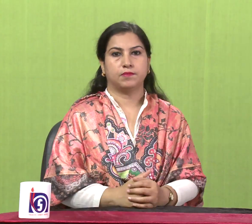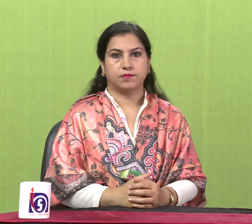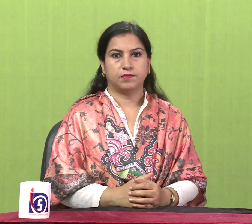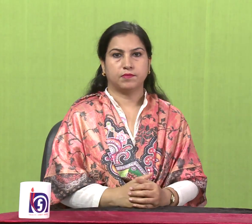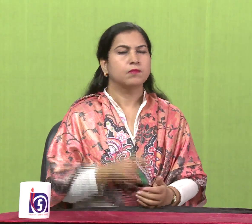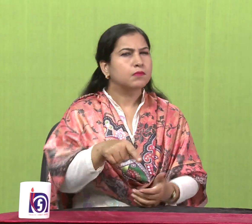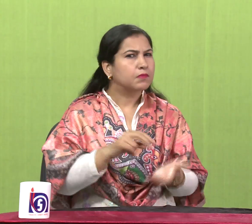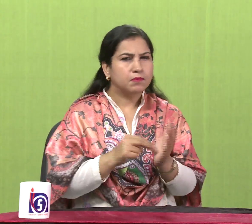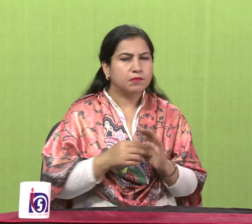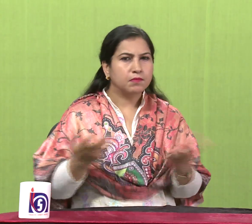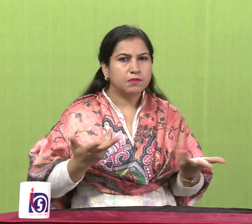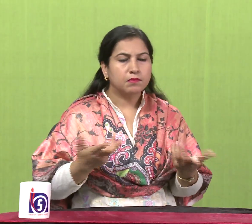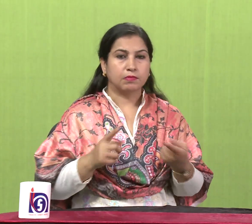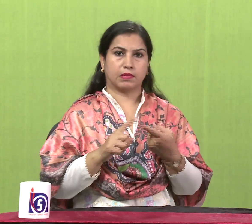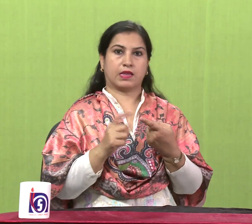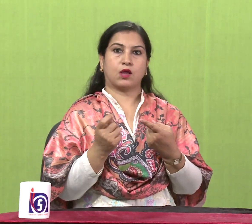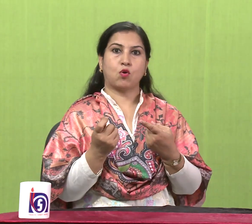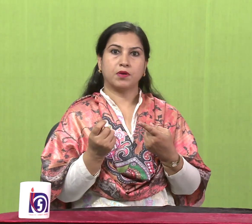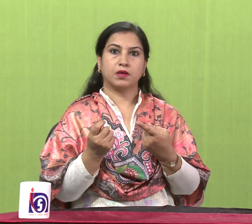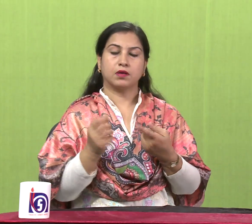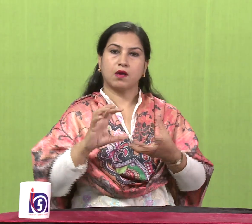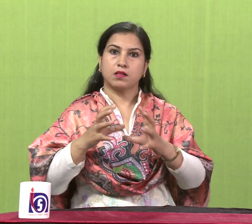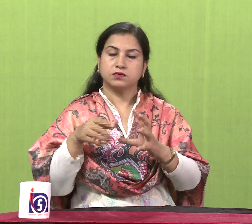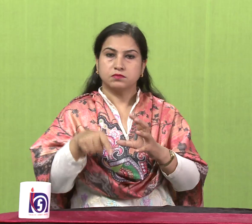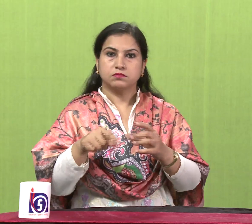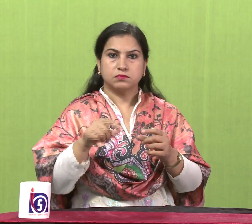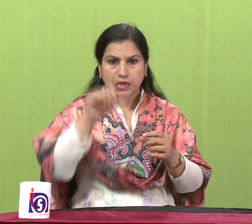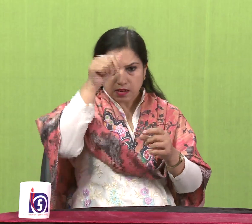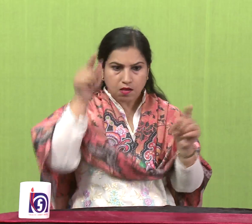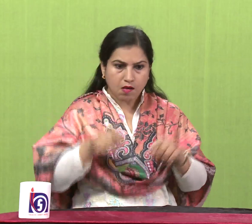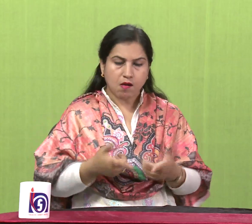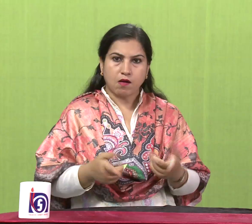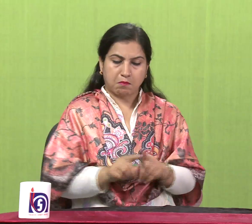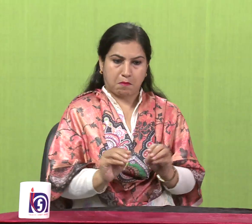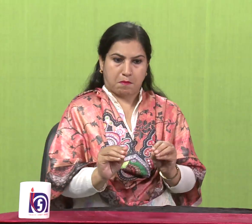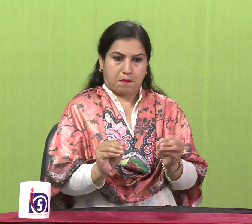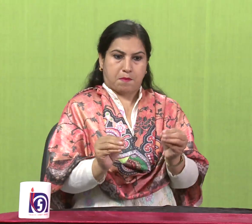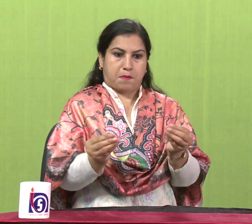It means the economic condition of country is improving.